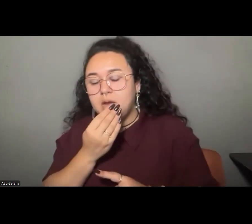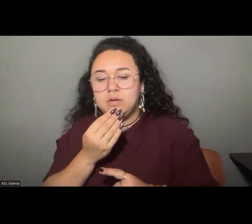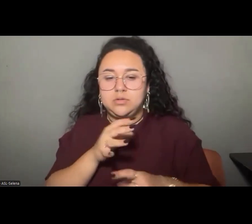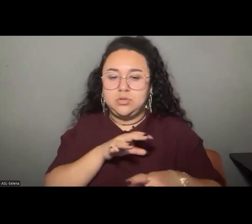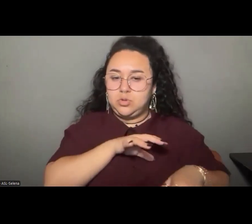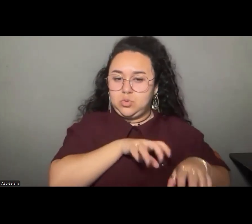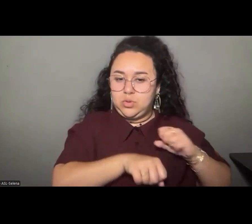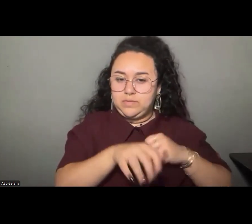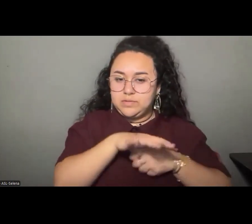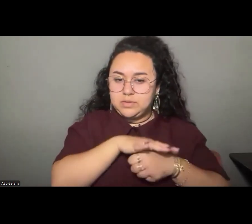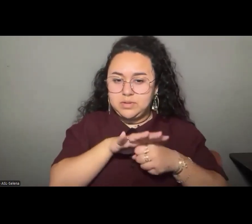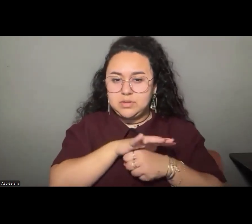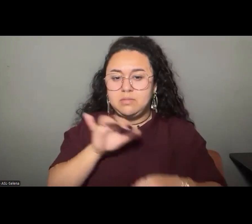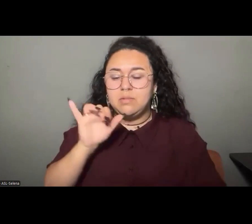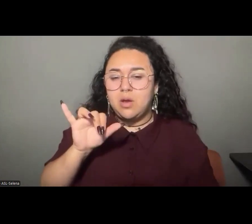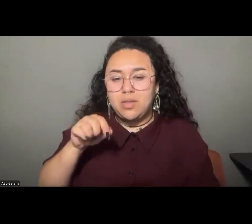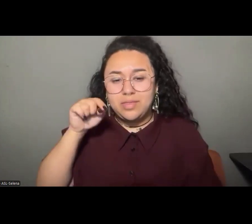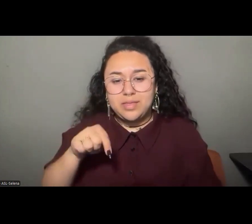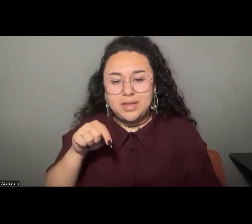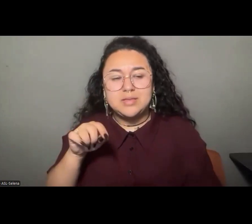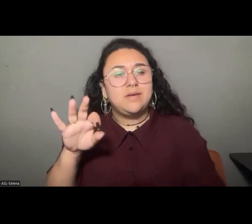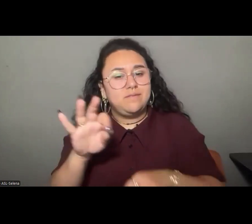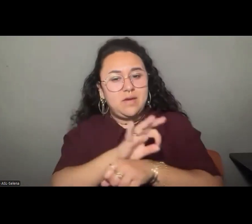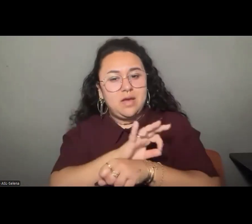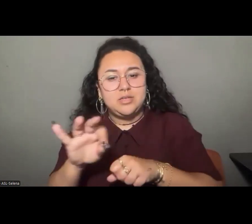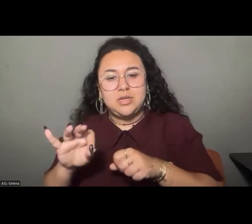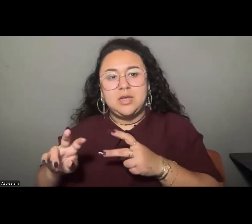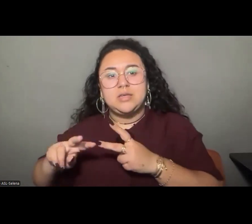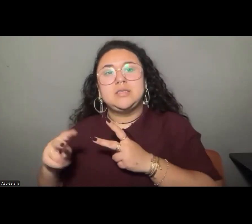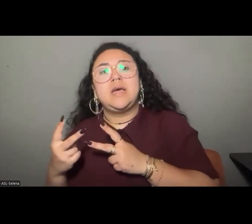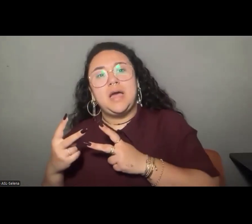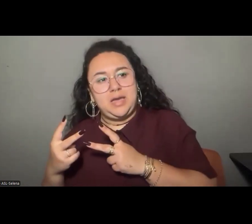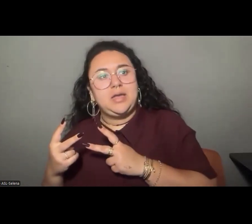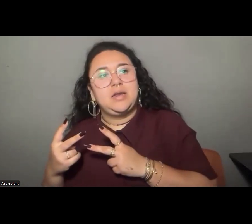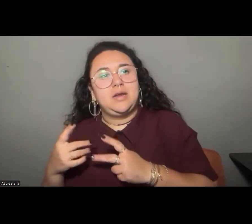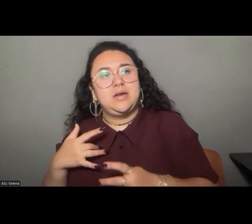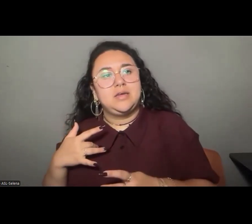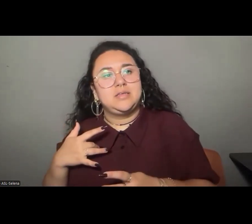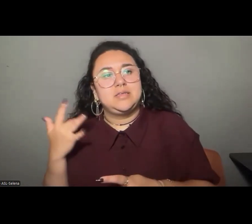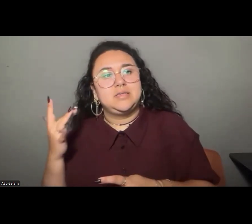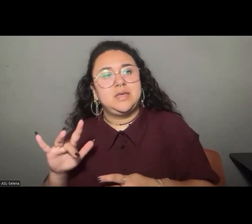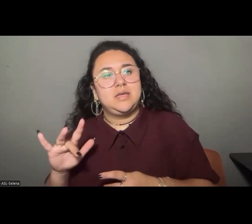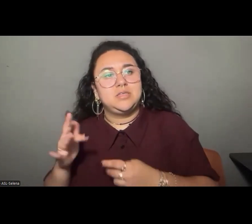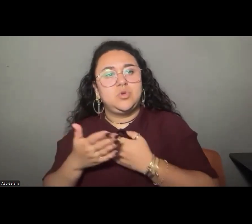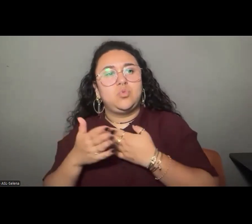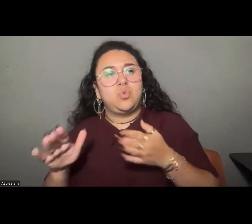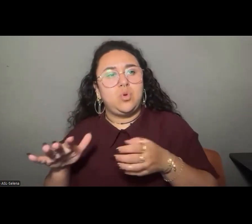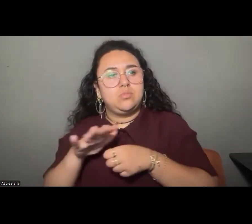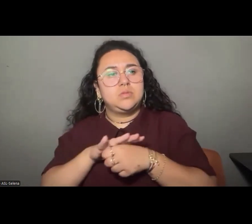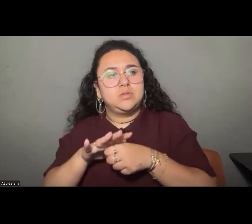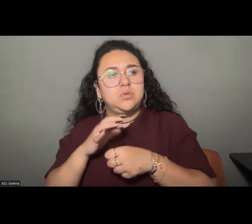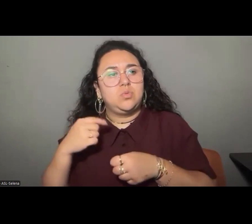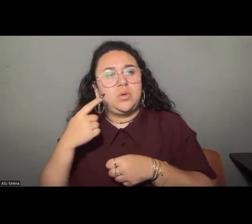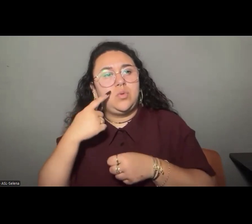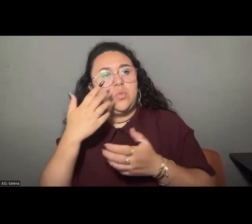space that I was like, oh, this is functioning as like a secondary kind of sensory room space where we could witness